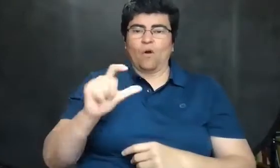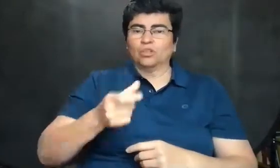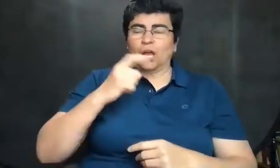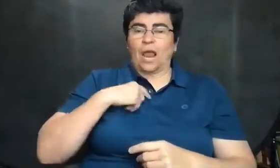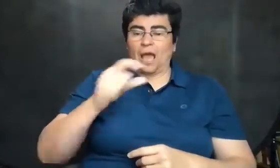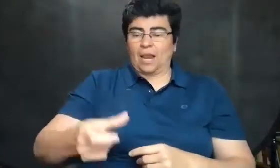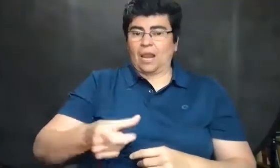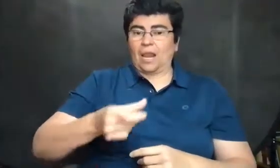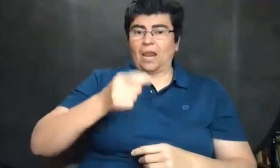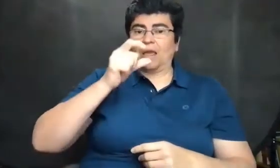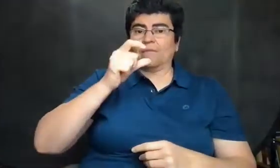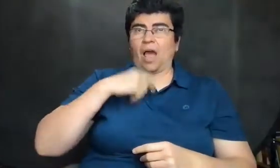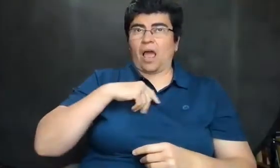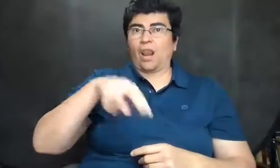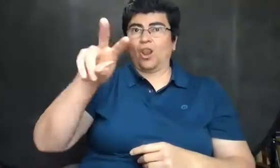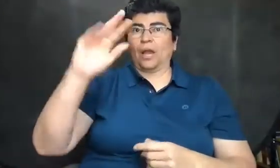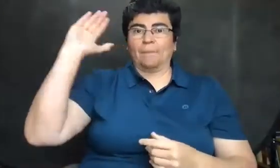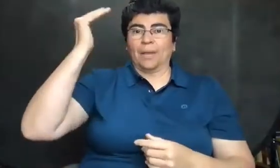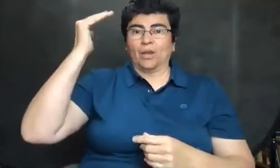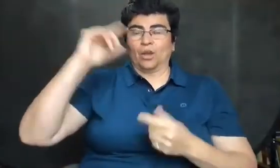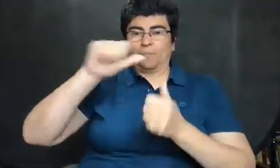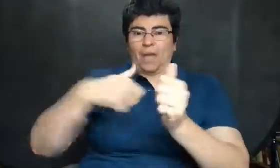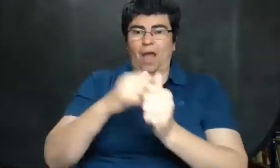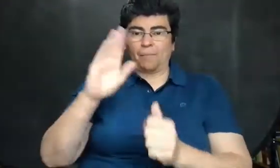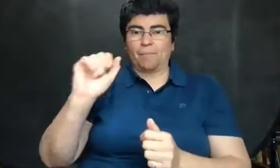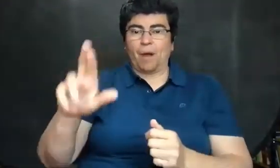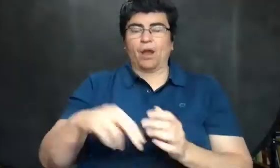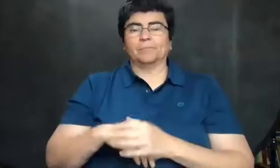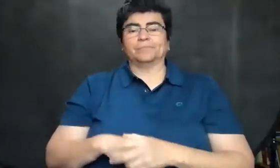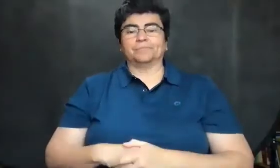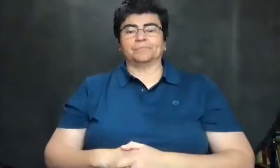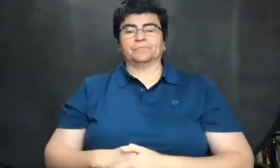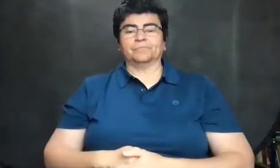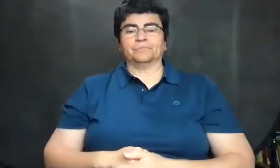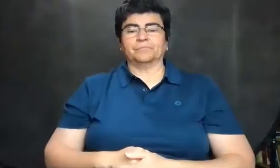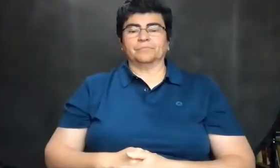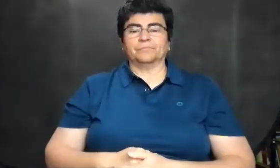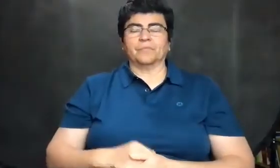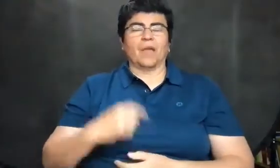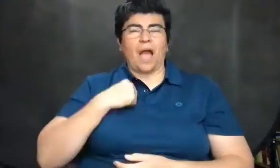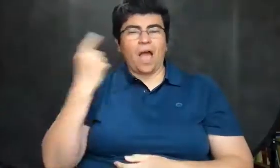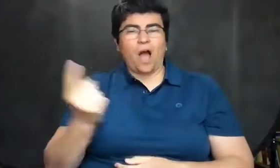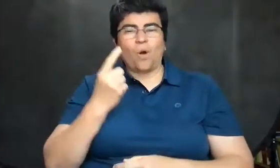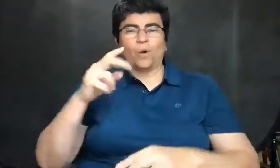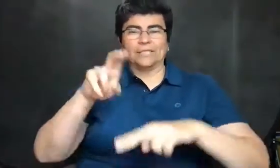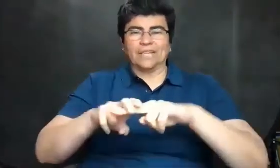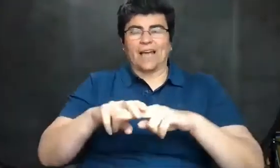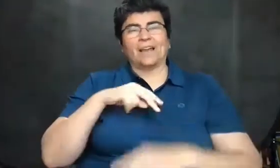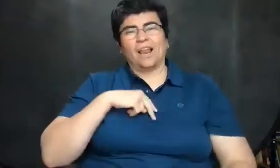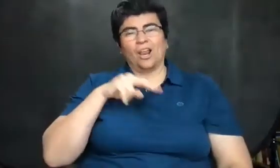glass, I looked up, and there was a mirror behind the bar. I'd always sat in the seat. It was that mirror